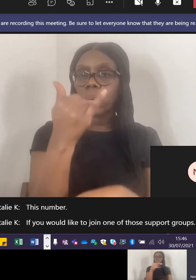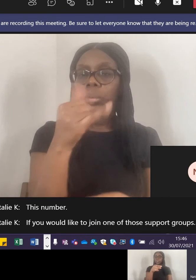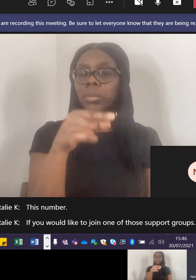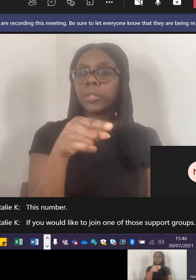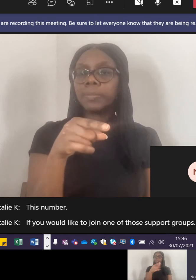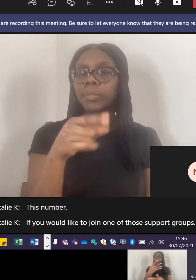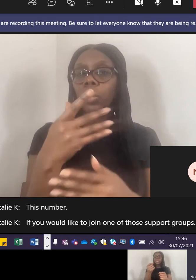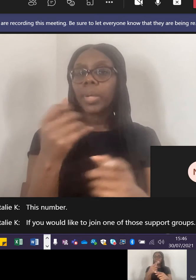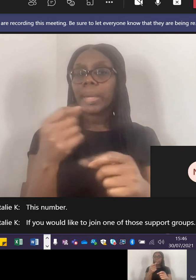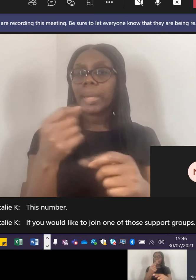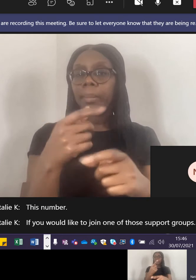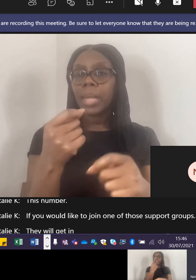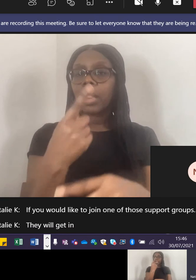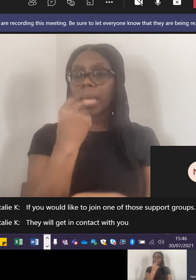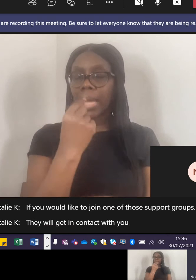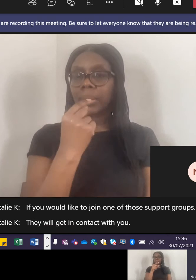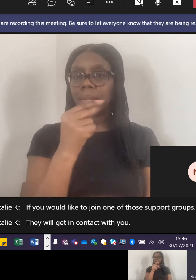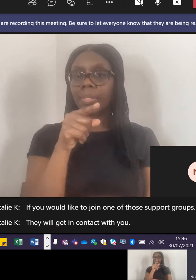and they will get in contact with you.